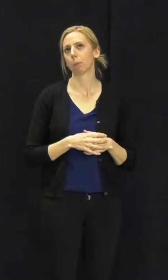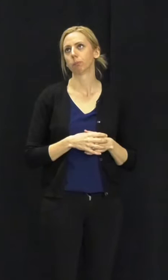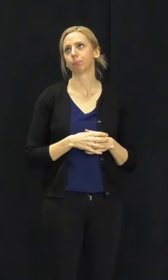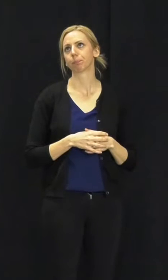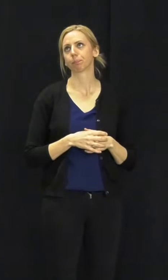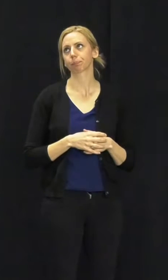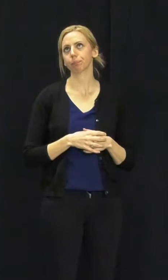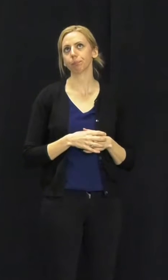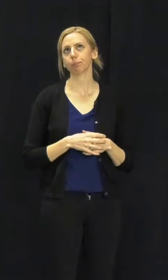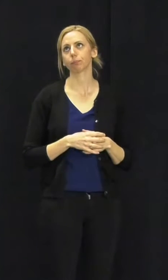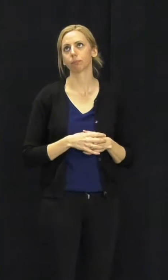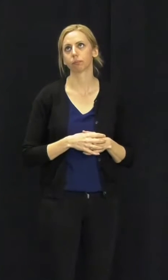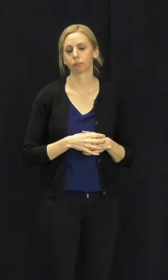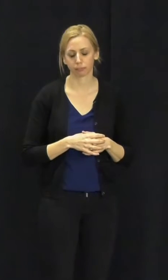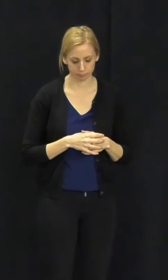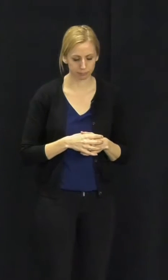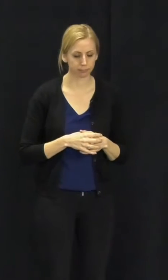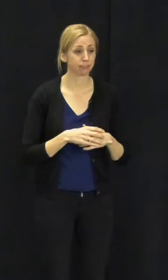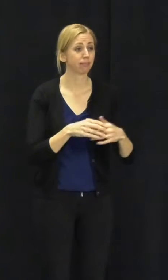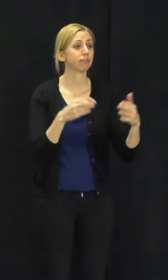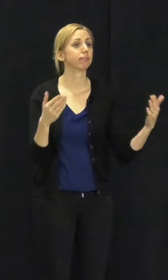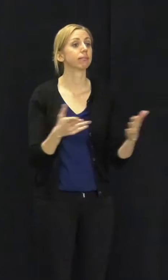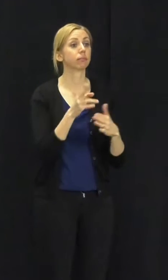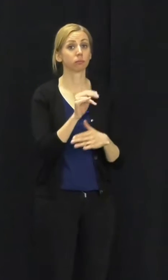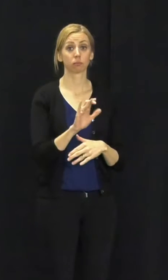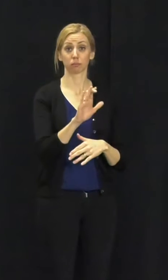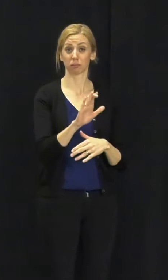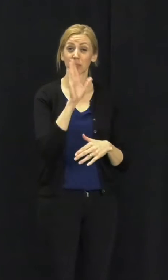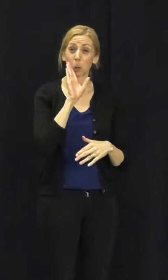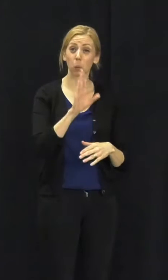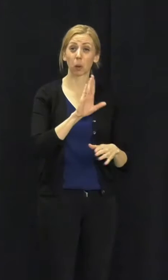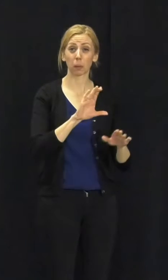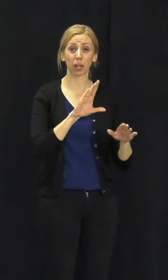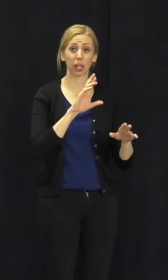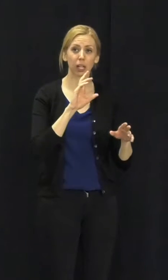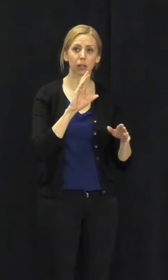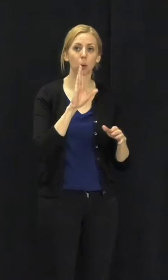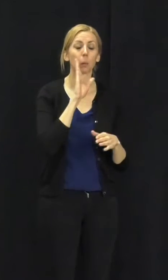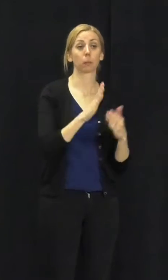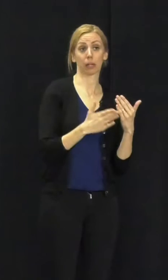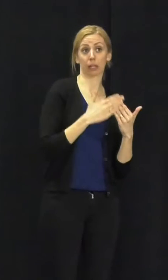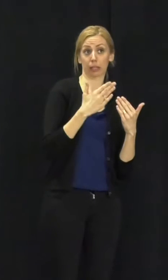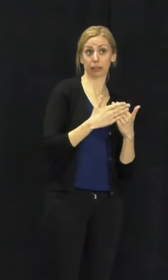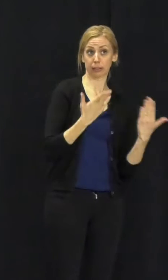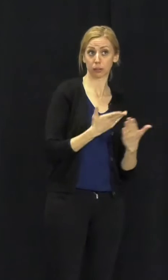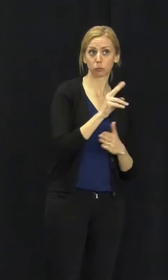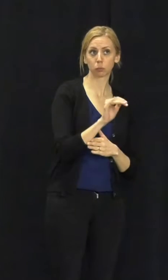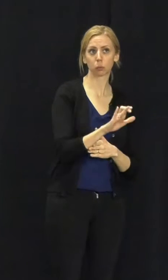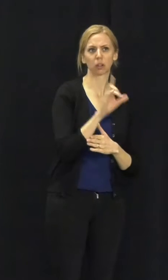that work. And there is more of it. There's more out there. There are performance artists. There are